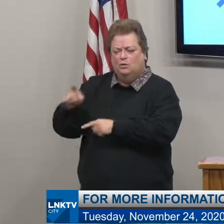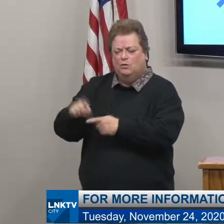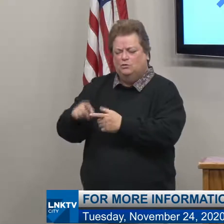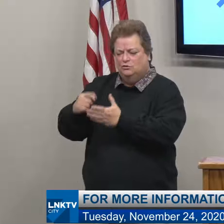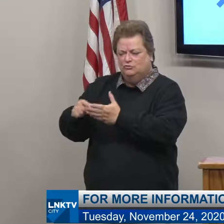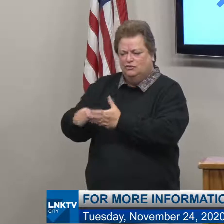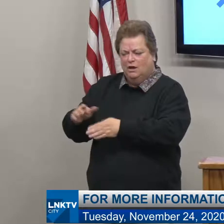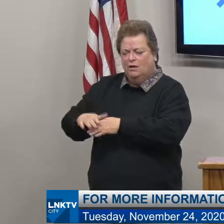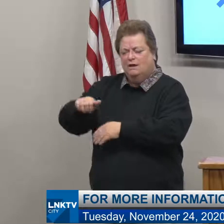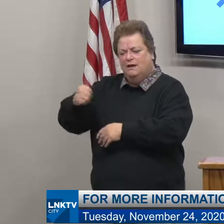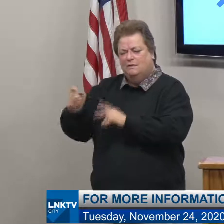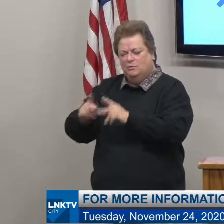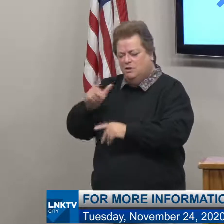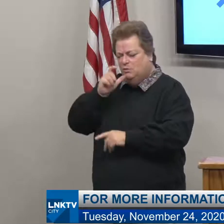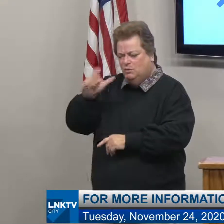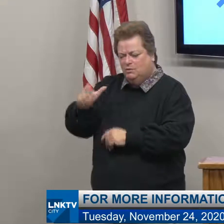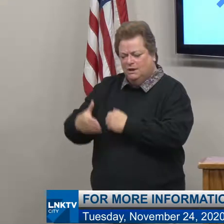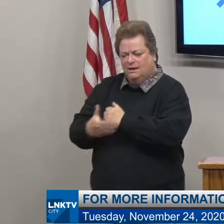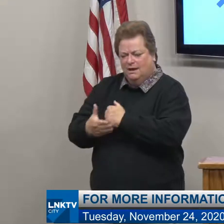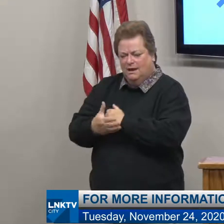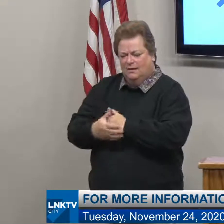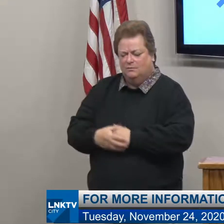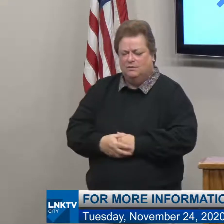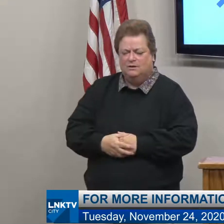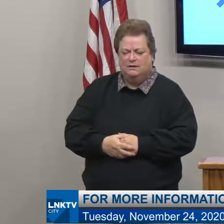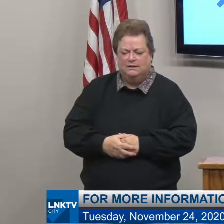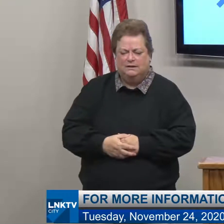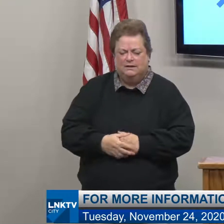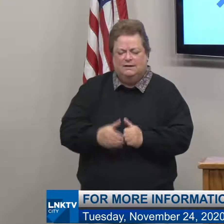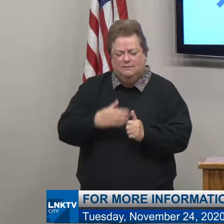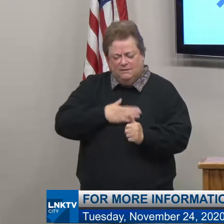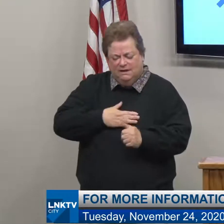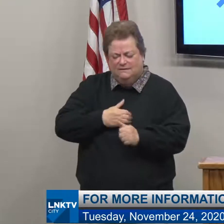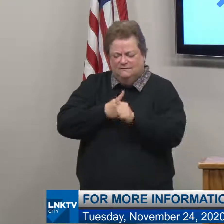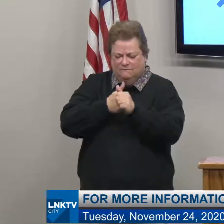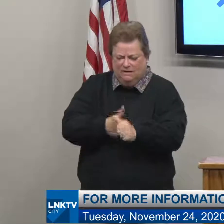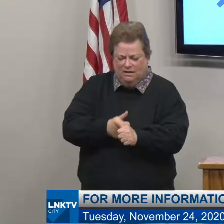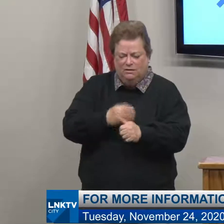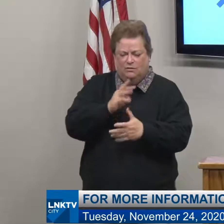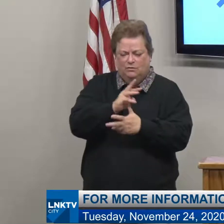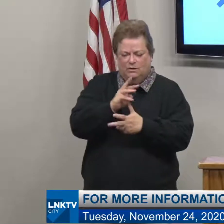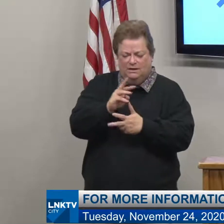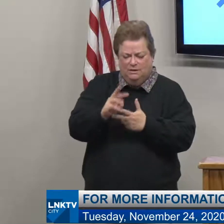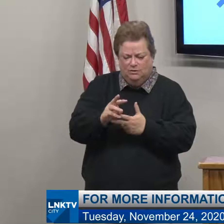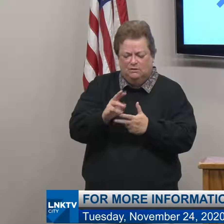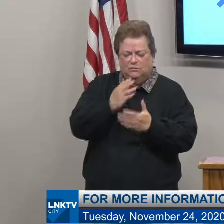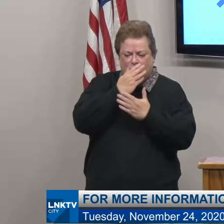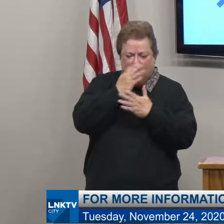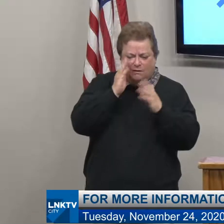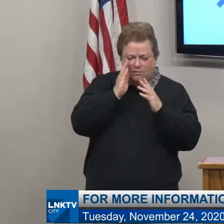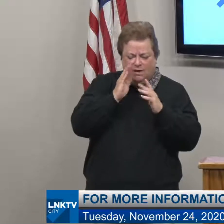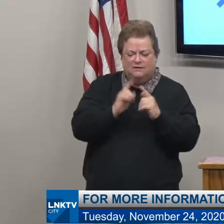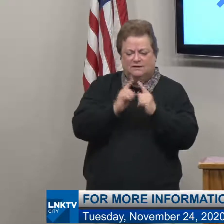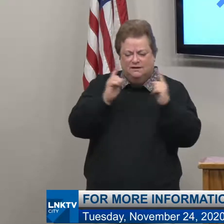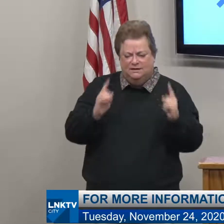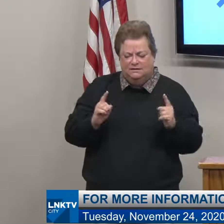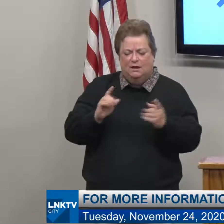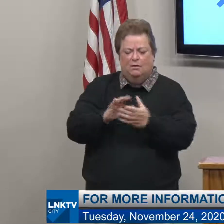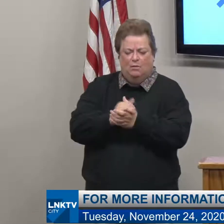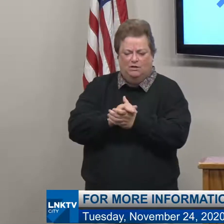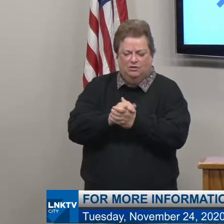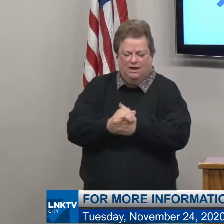may need assistance. Be diligent in following the 3 W's. Wear a mask, watch your distance, and wash your